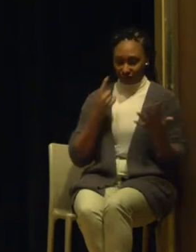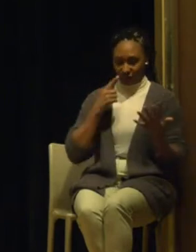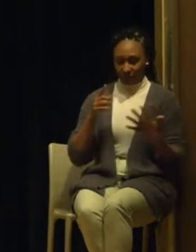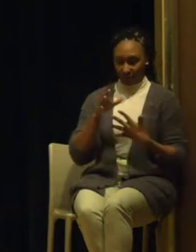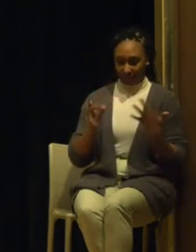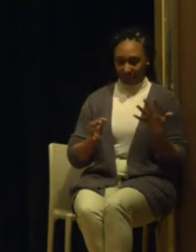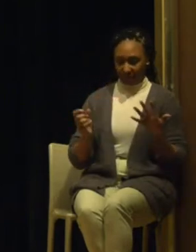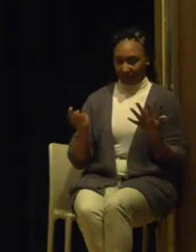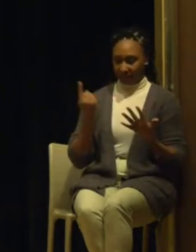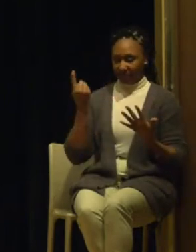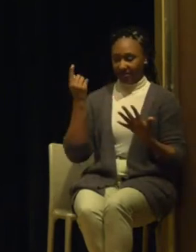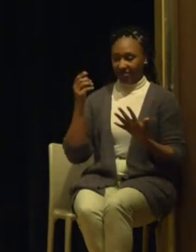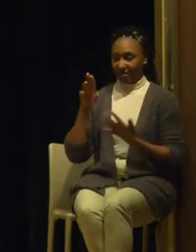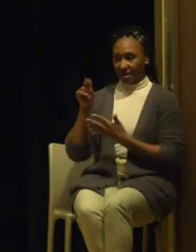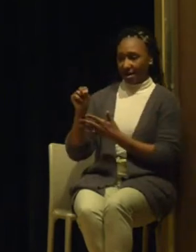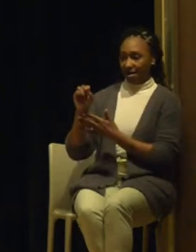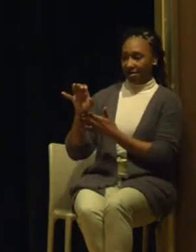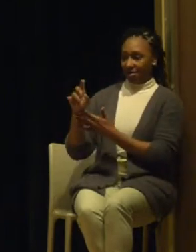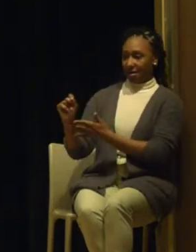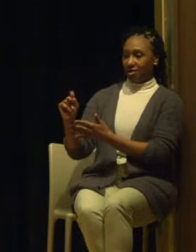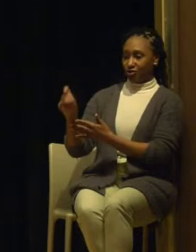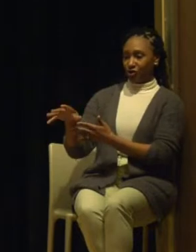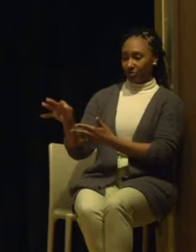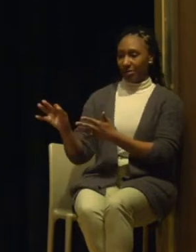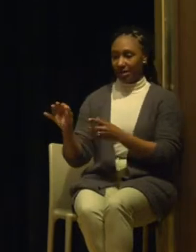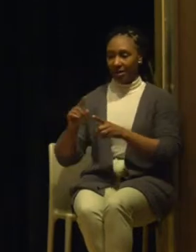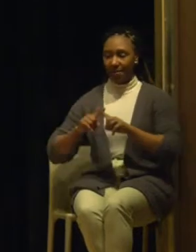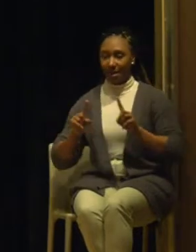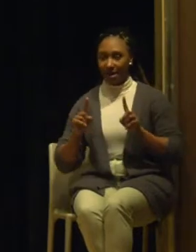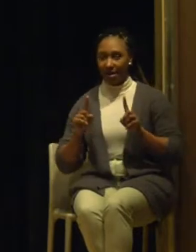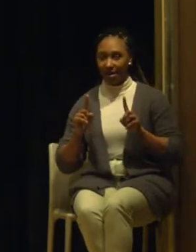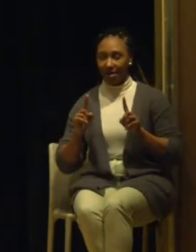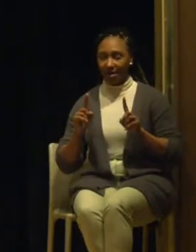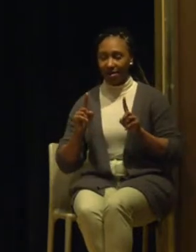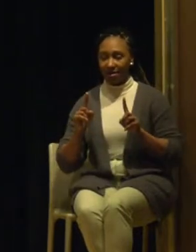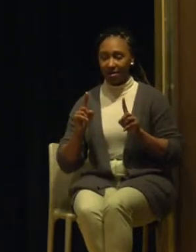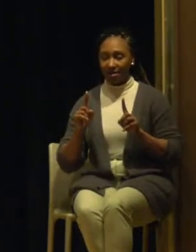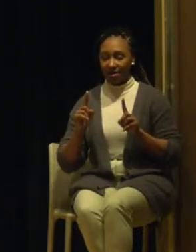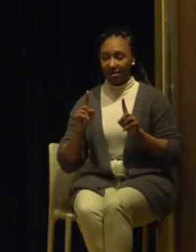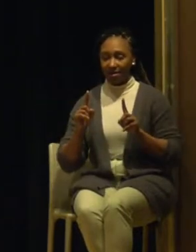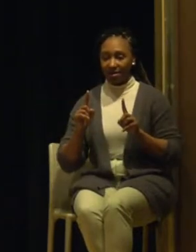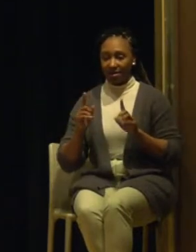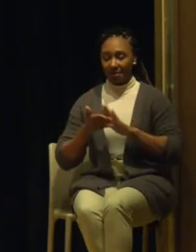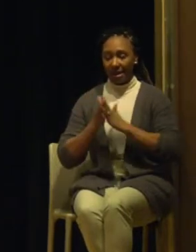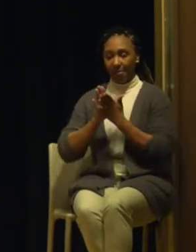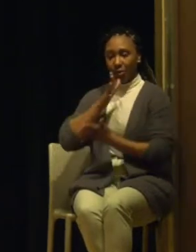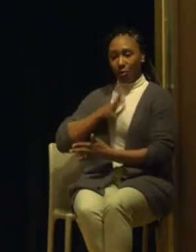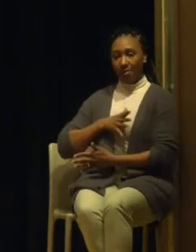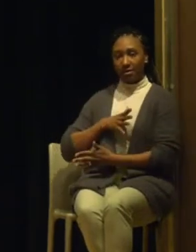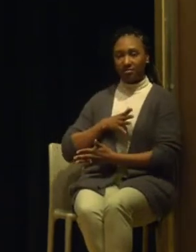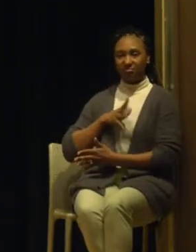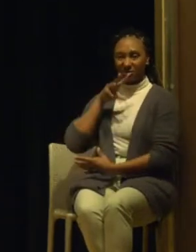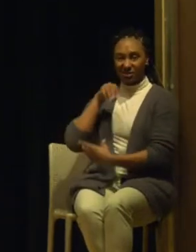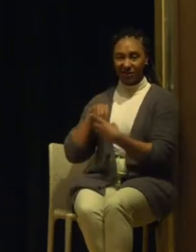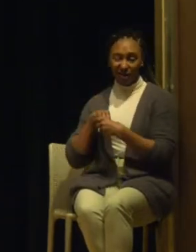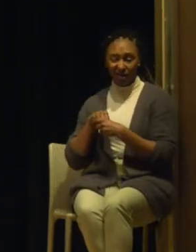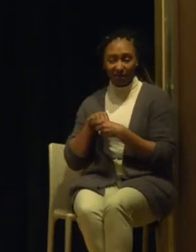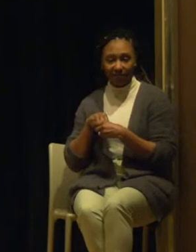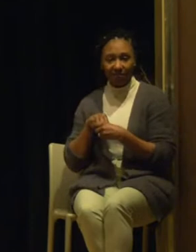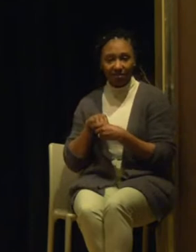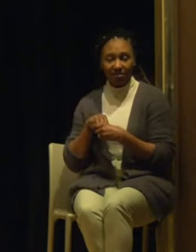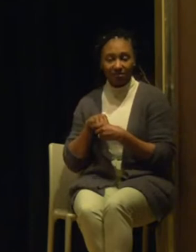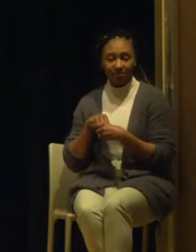know? And so, again, your gender comes into play on when people feel they can trump you or, you